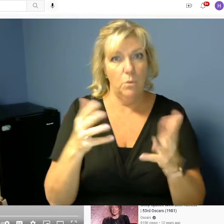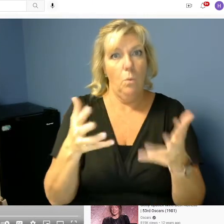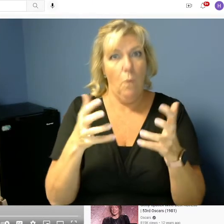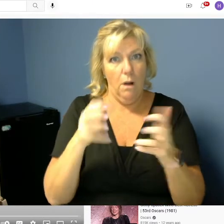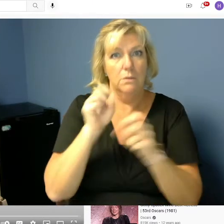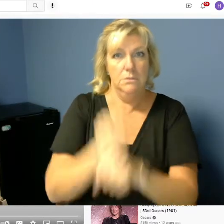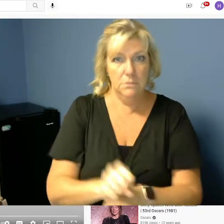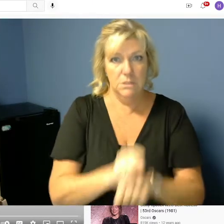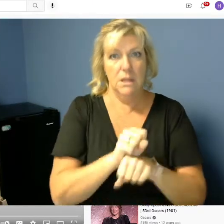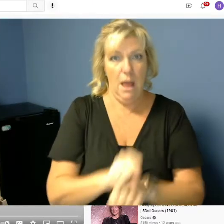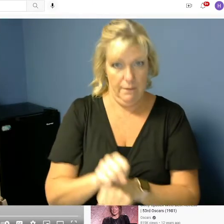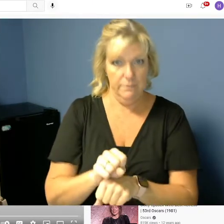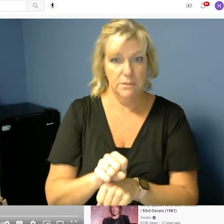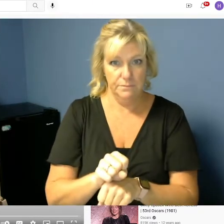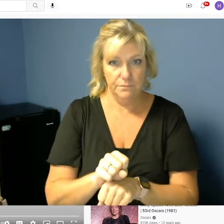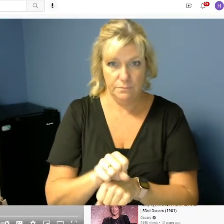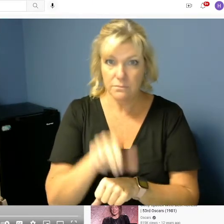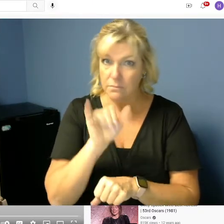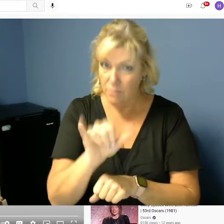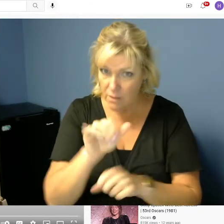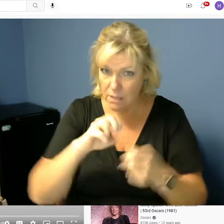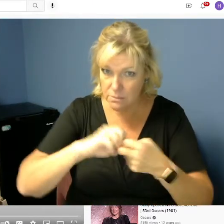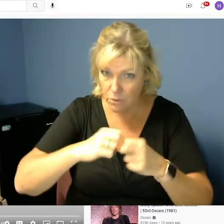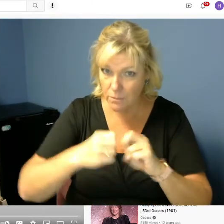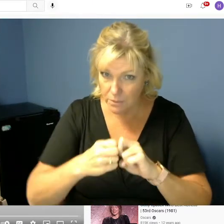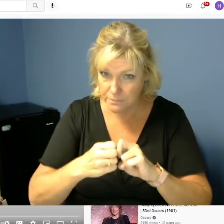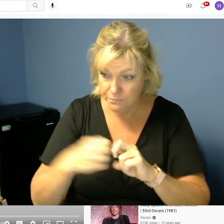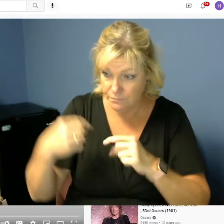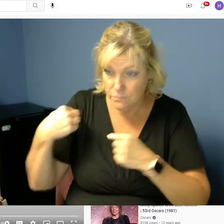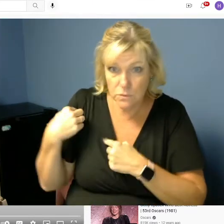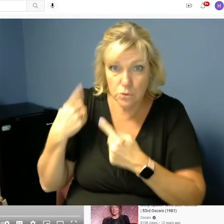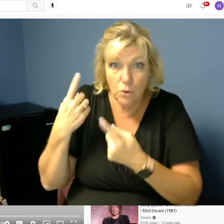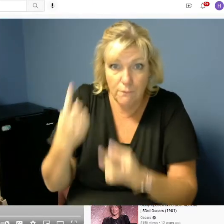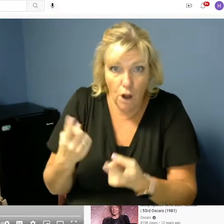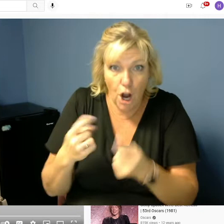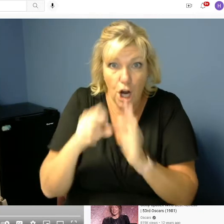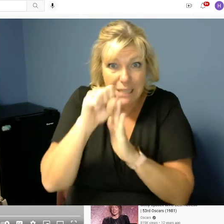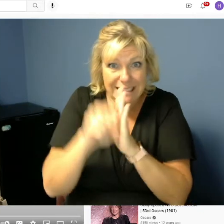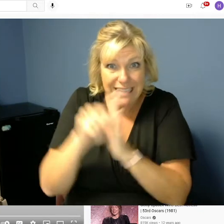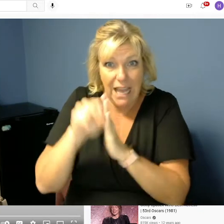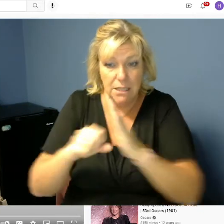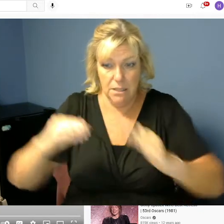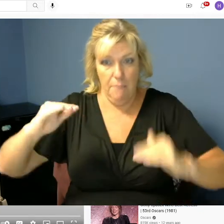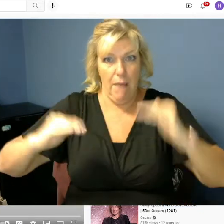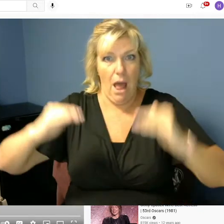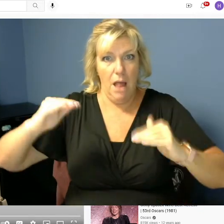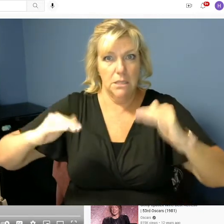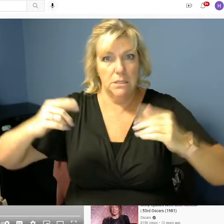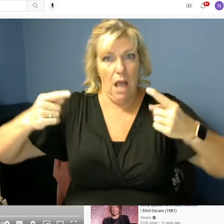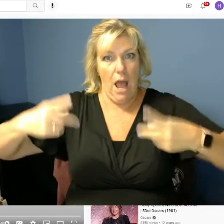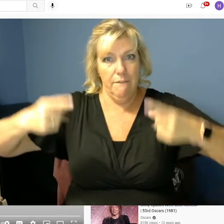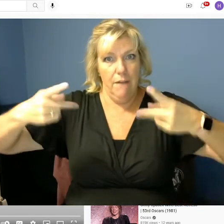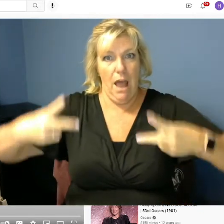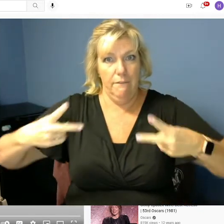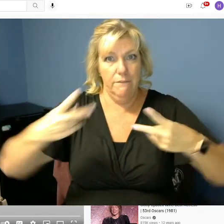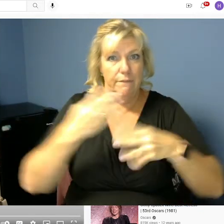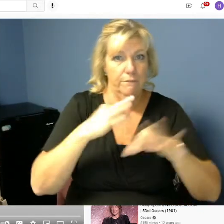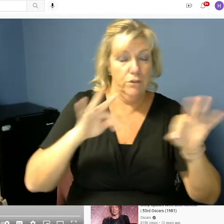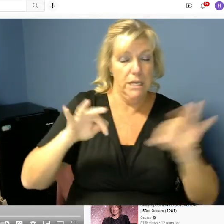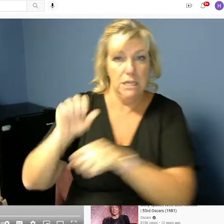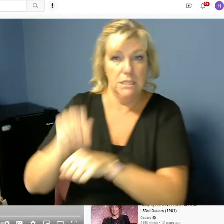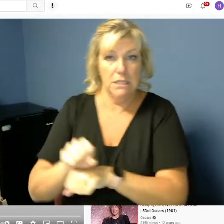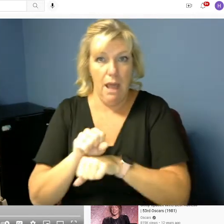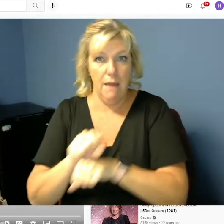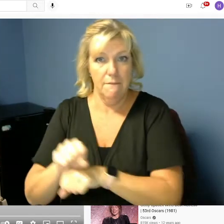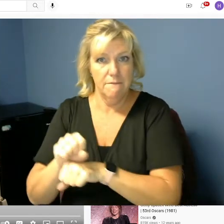state. This is a problem because there's an even balance right now of slave states and free states, and that's